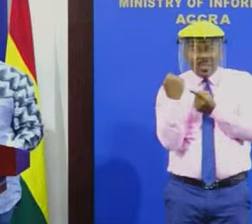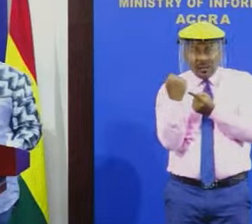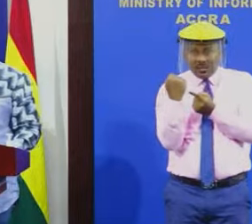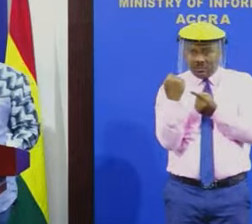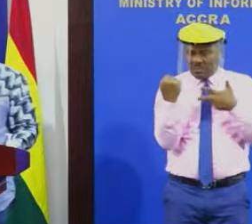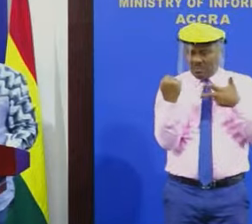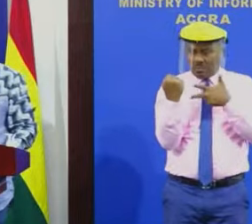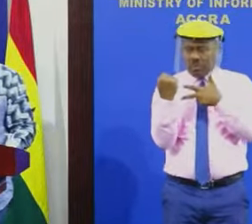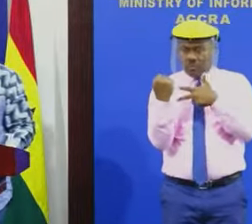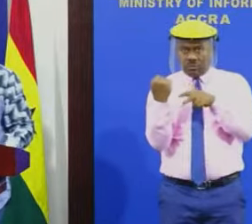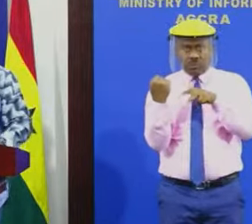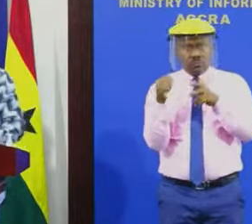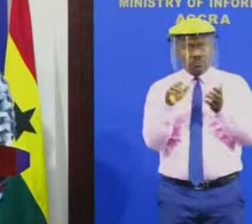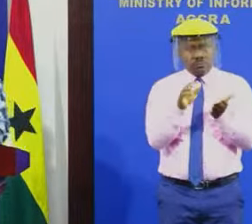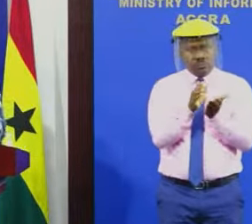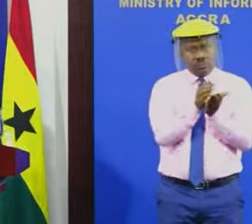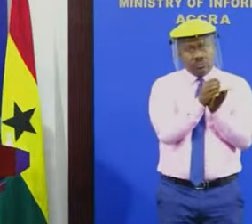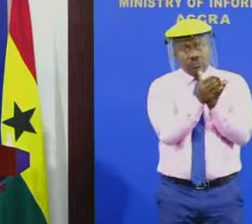this?